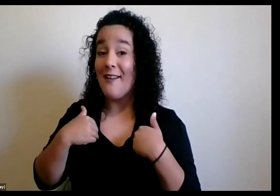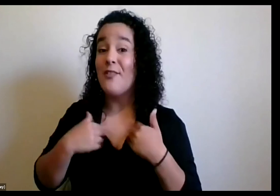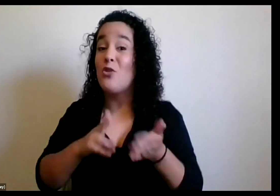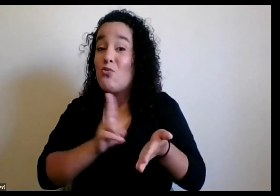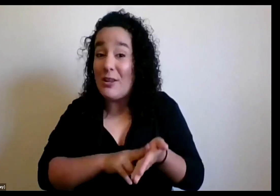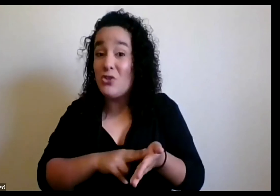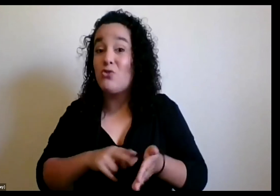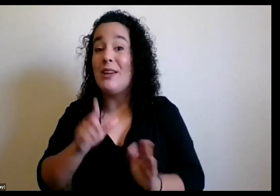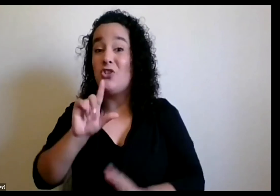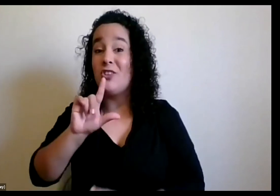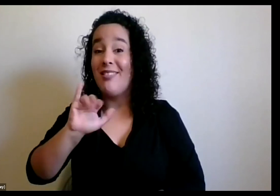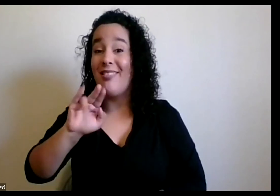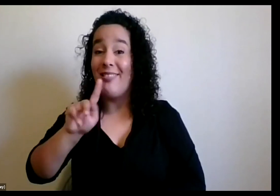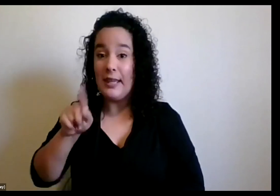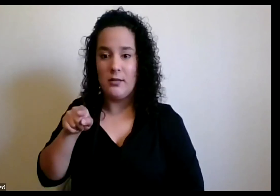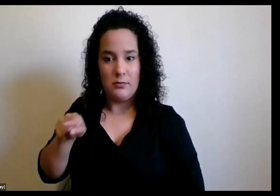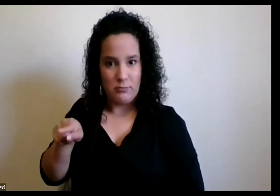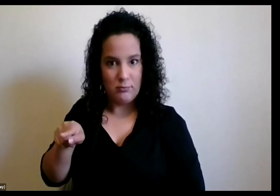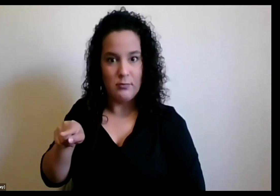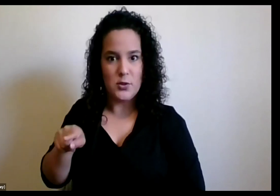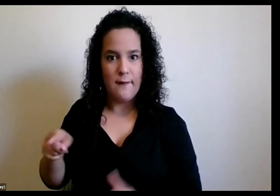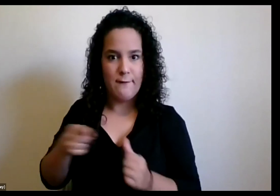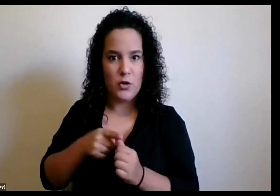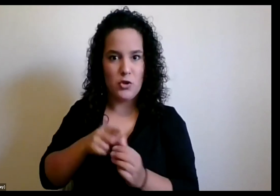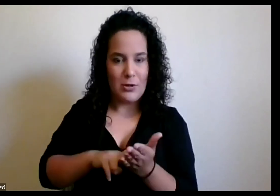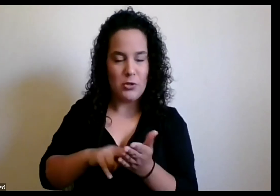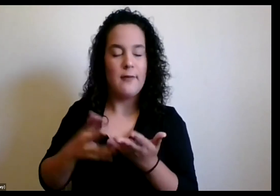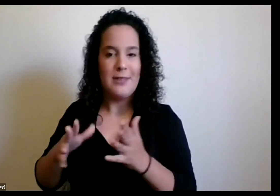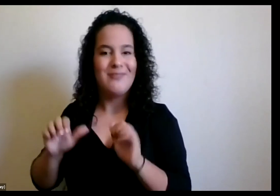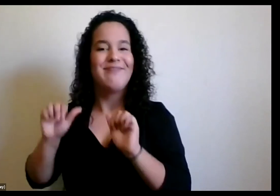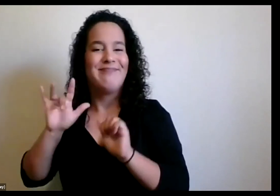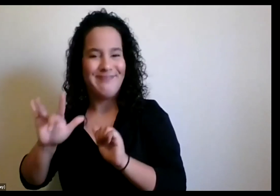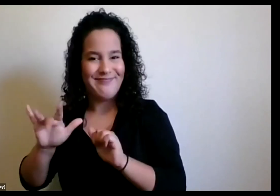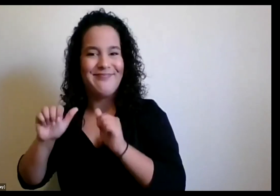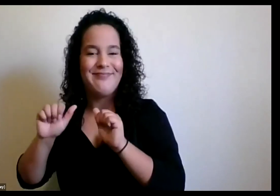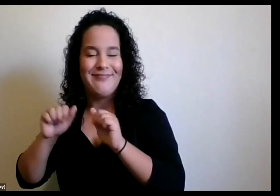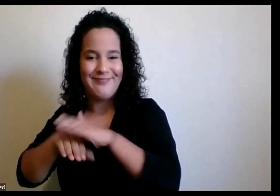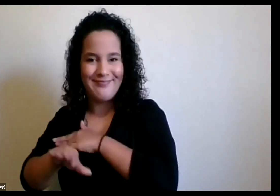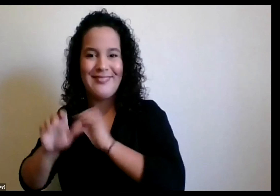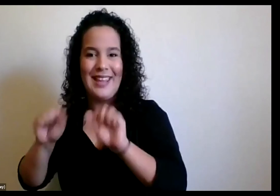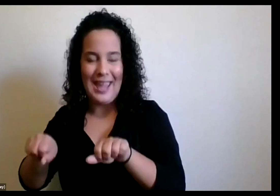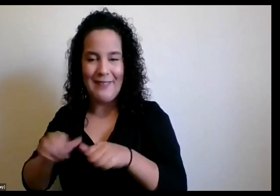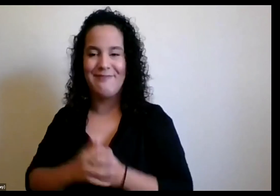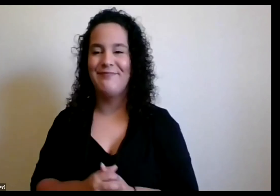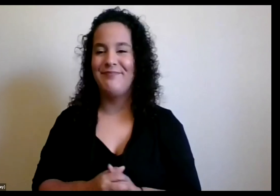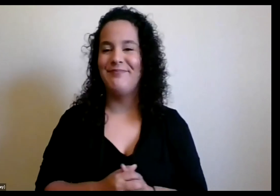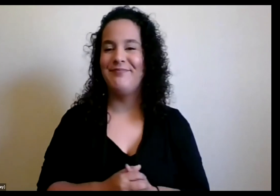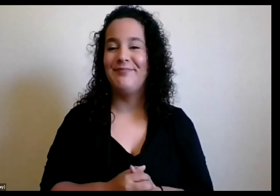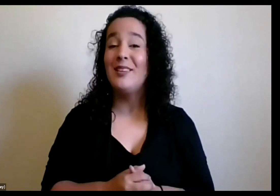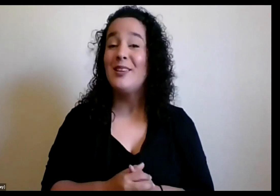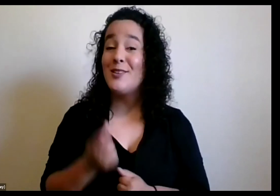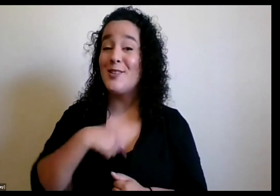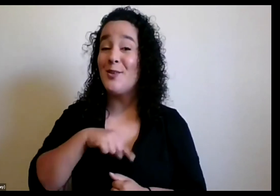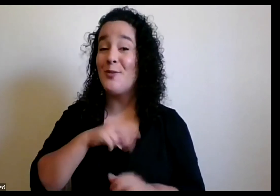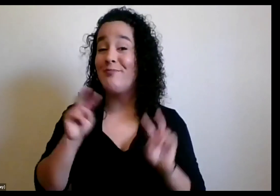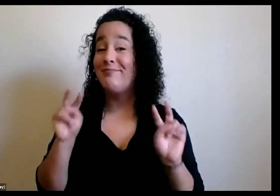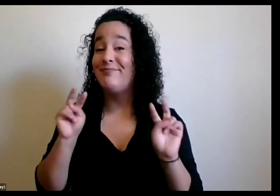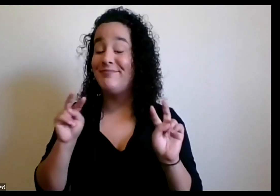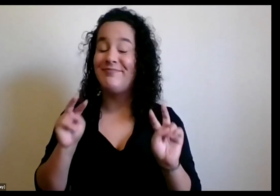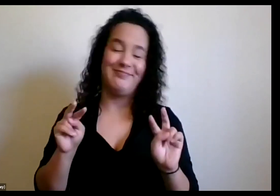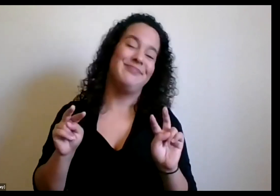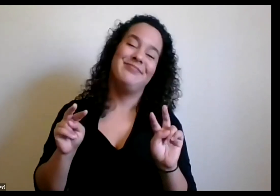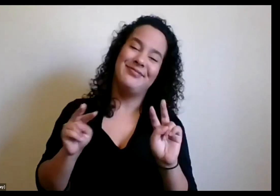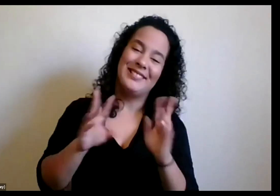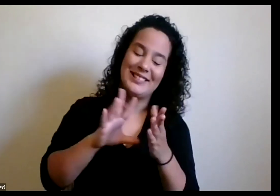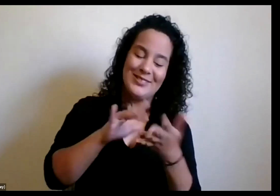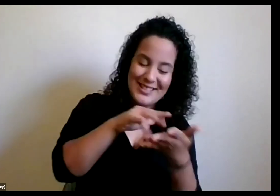join this this Housing Narrative Learning Lab, that's your opportunity. We really are excited to learn and study alongside with all of